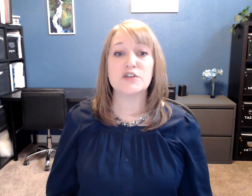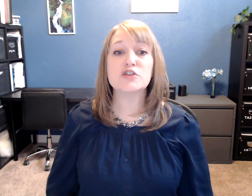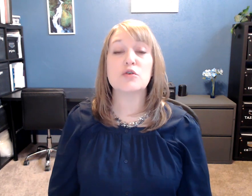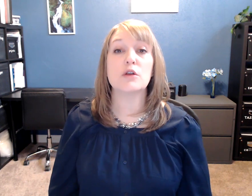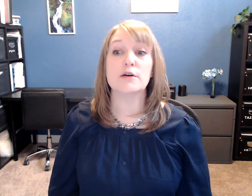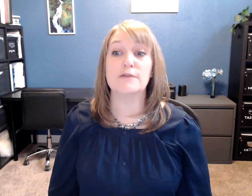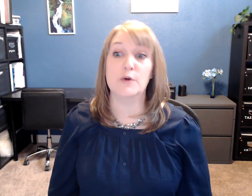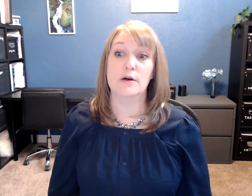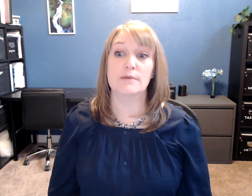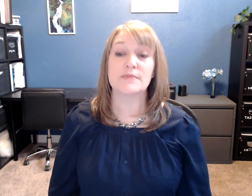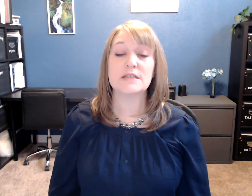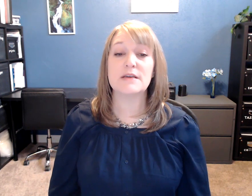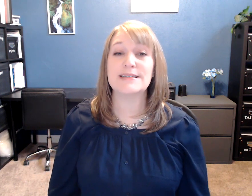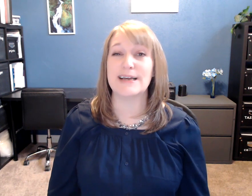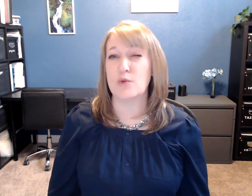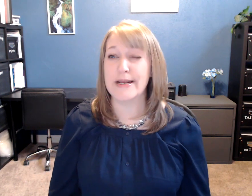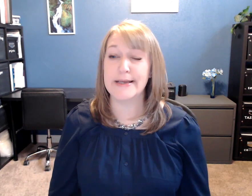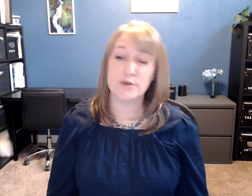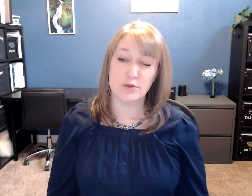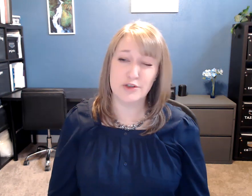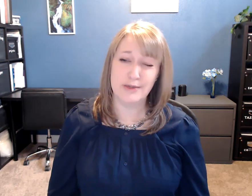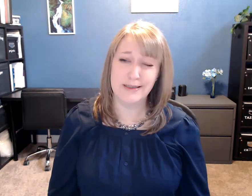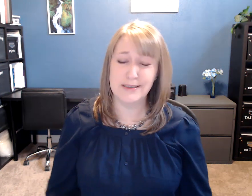Search or look for. This can be signed one-handed or two-handed.